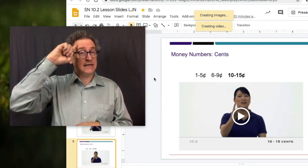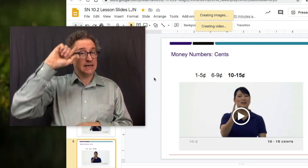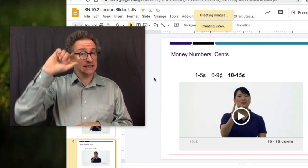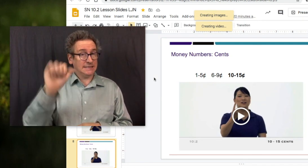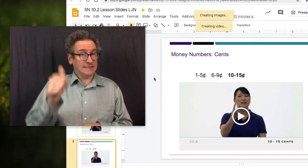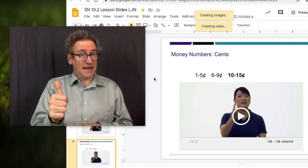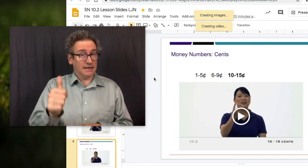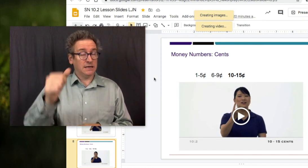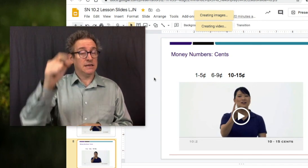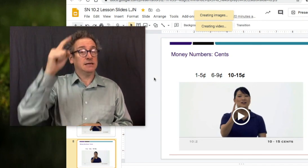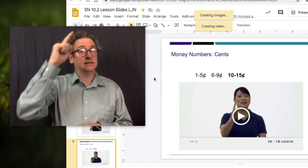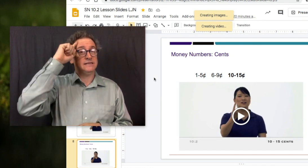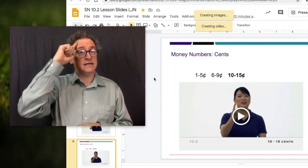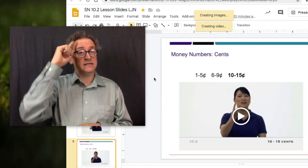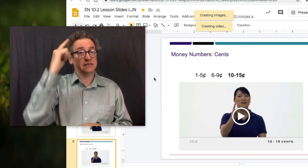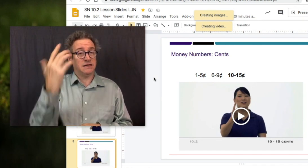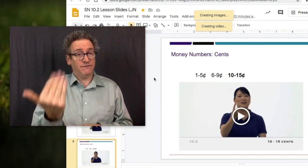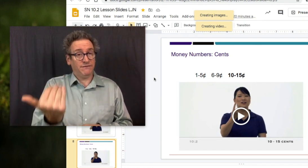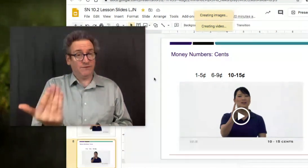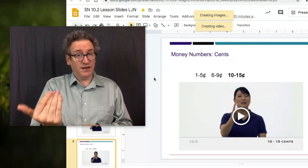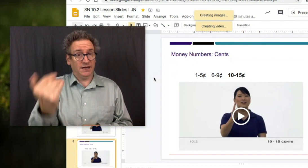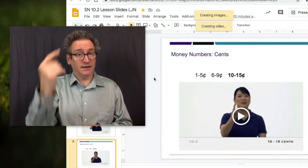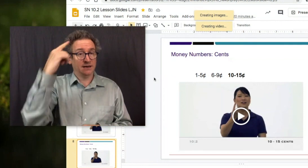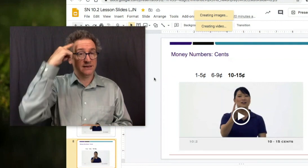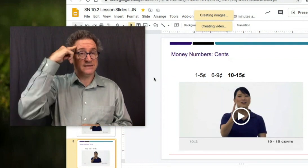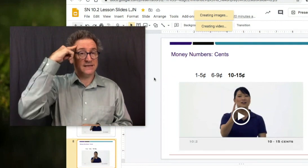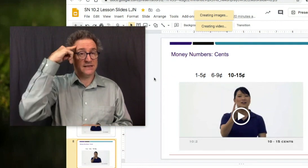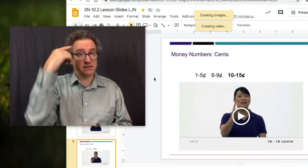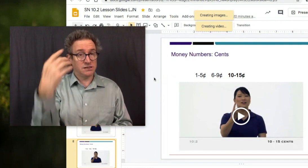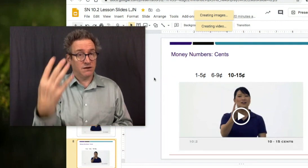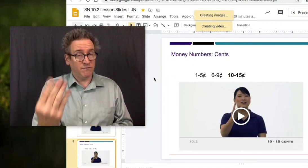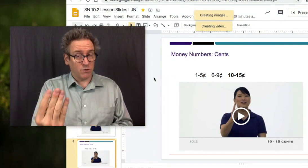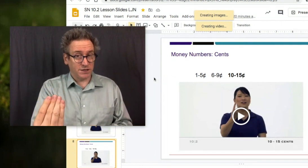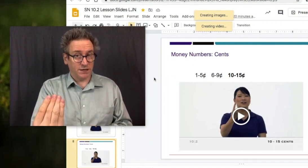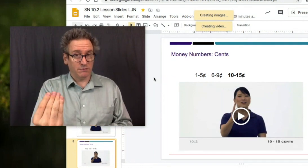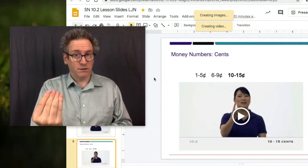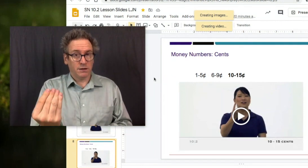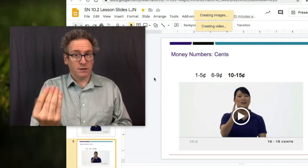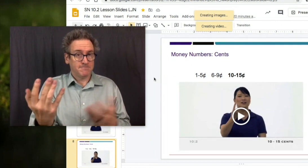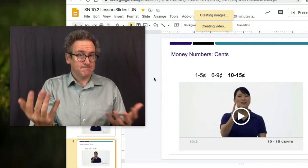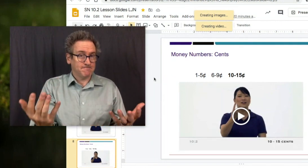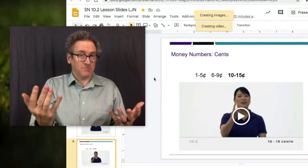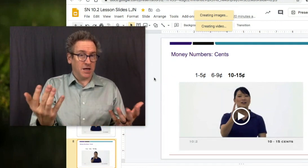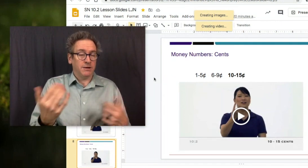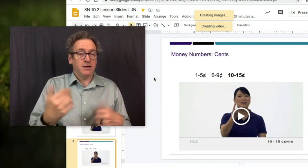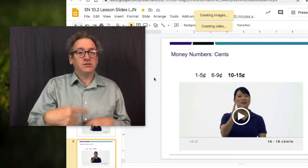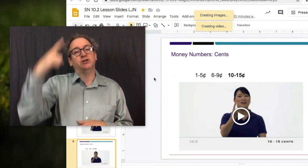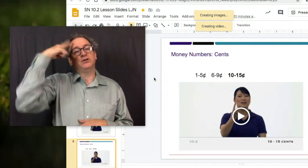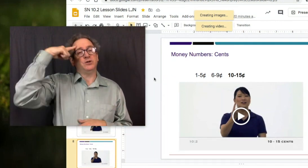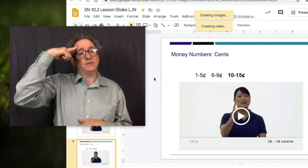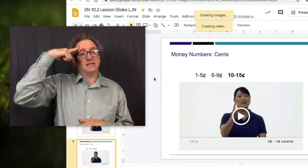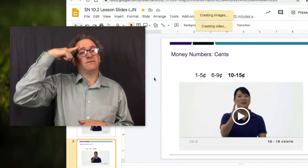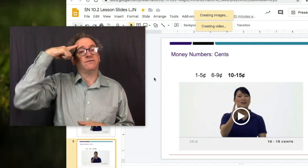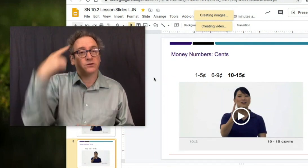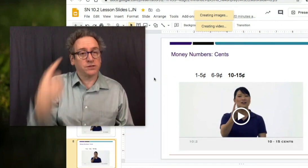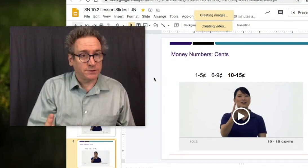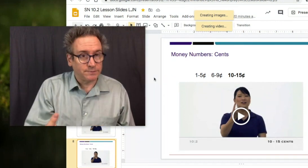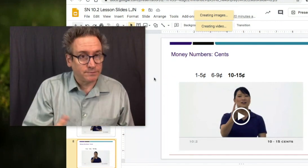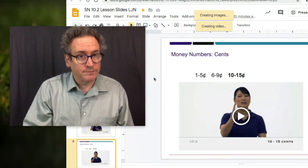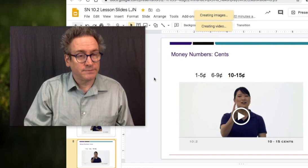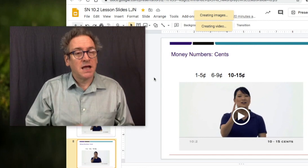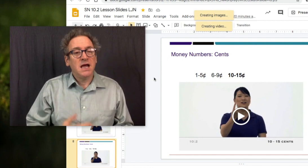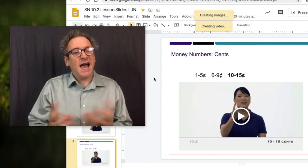cents, 10. Cents, 15. Cents, 14. Okay, so you just do cents